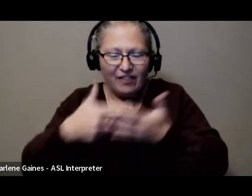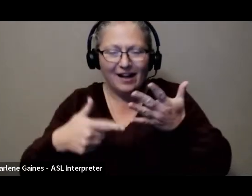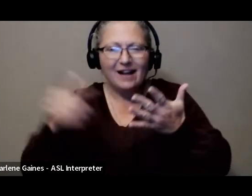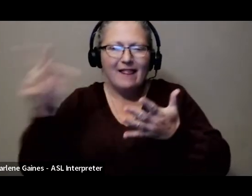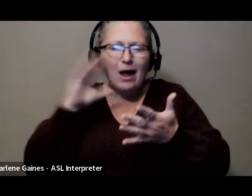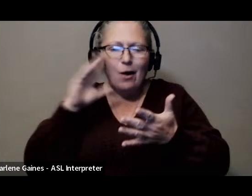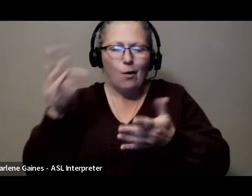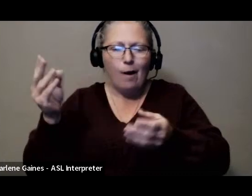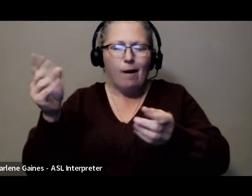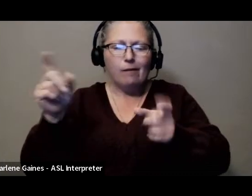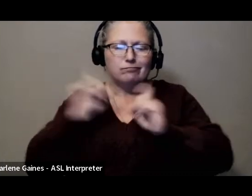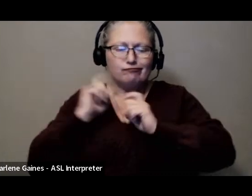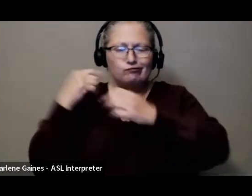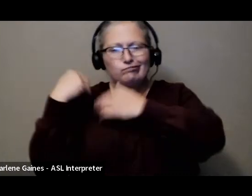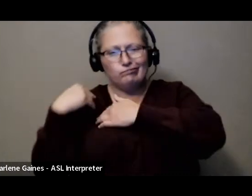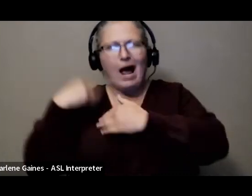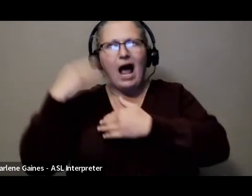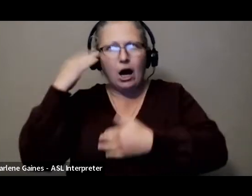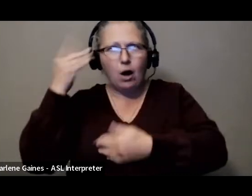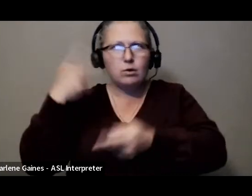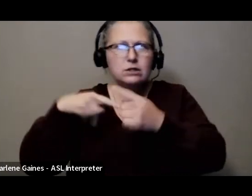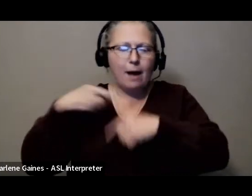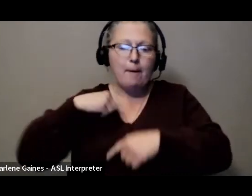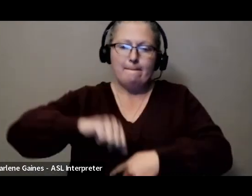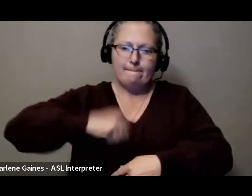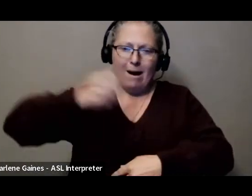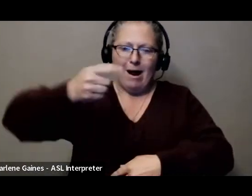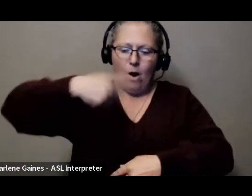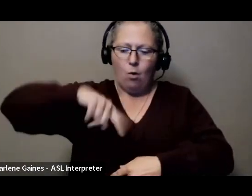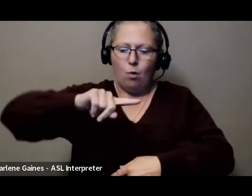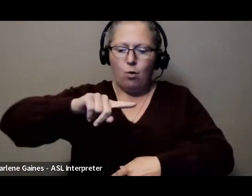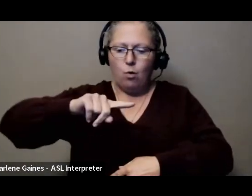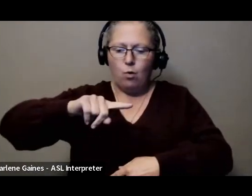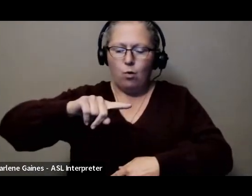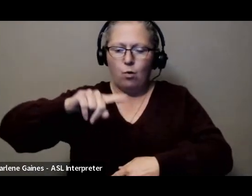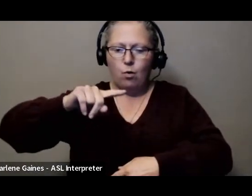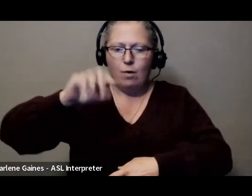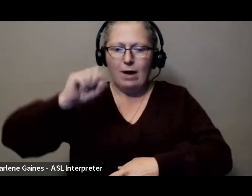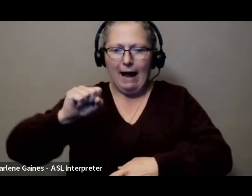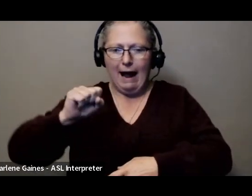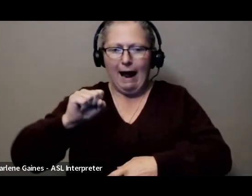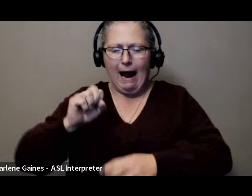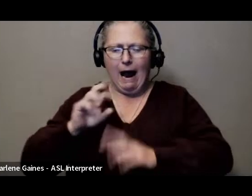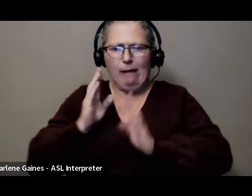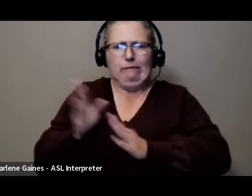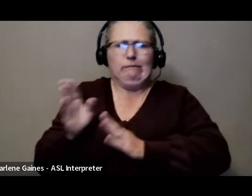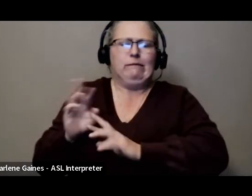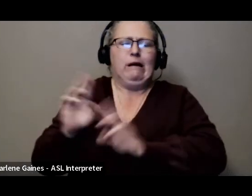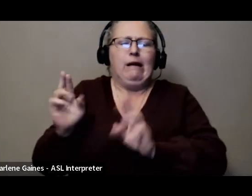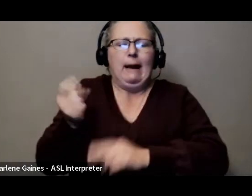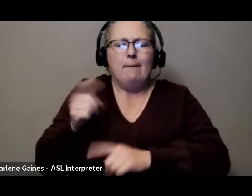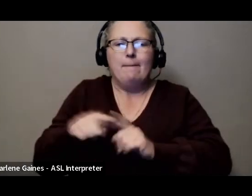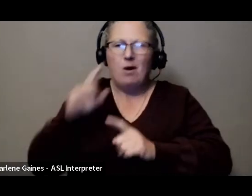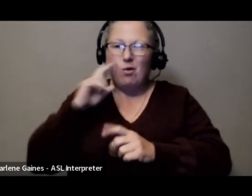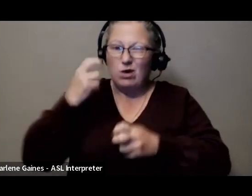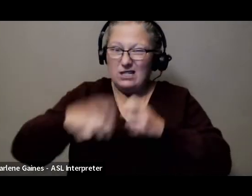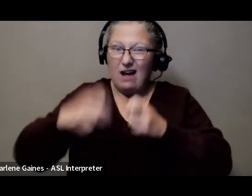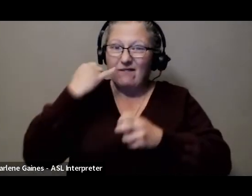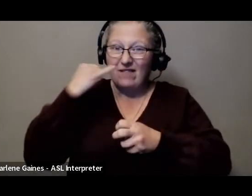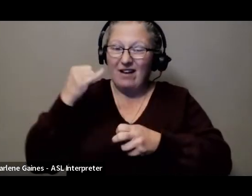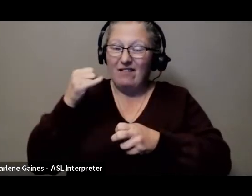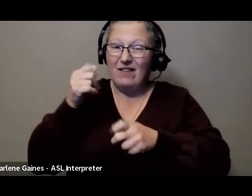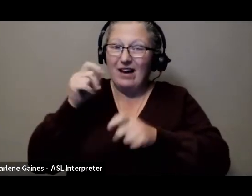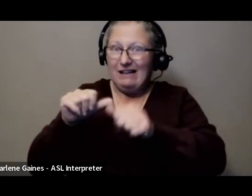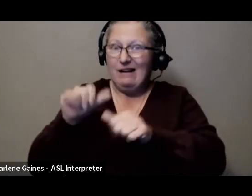on us, and I know it's coming, and I'm so proud of us that we can insulate ourselves a little bit, but it's going to be tough if we keep going this way. And I